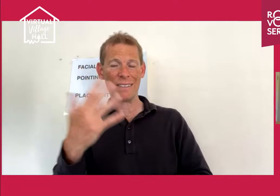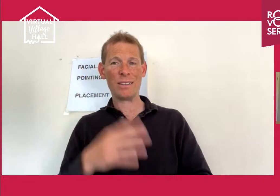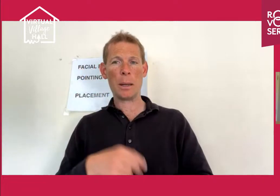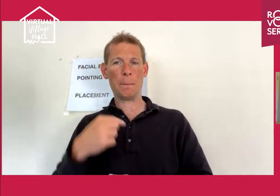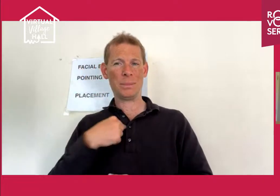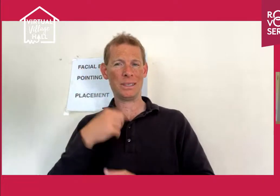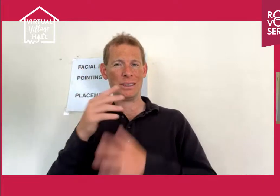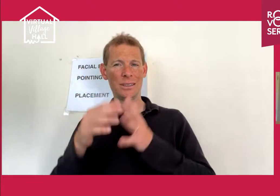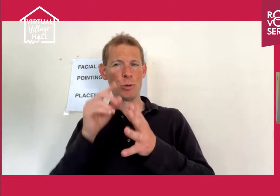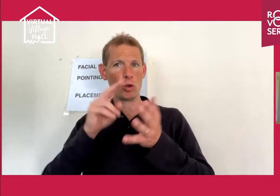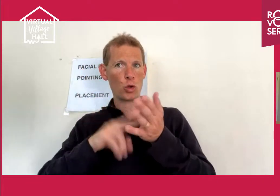35.